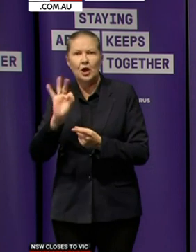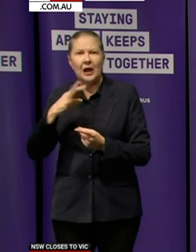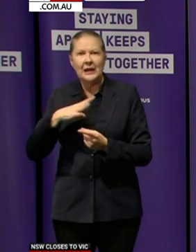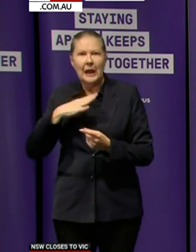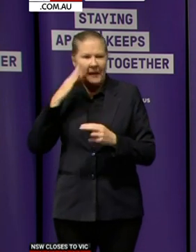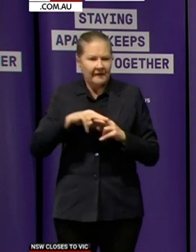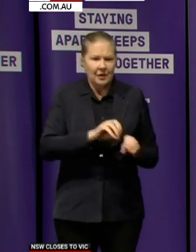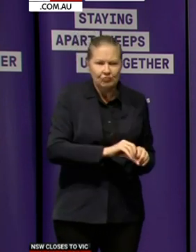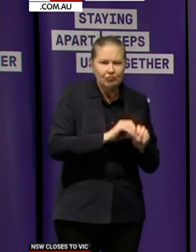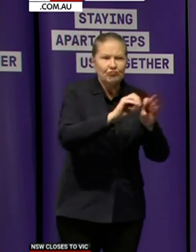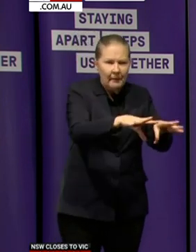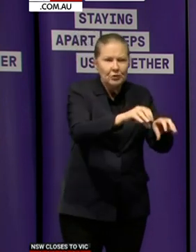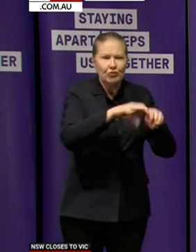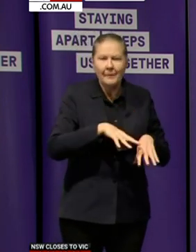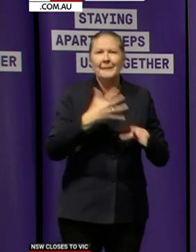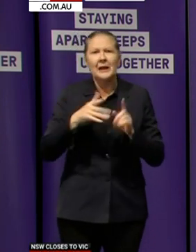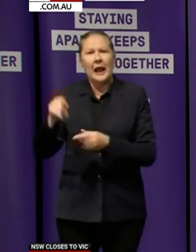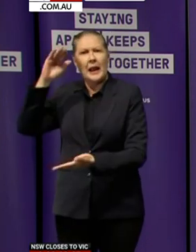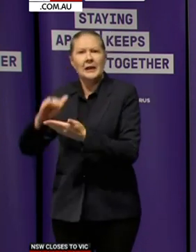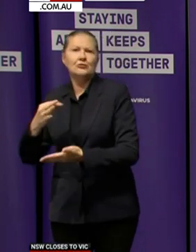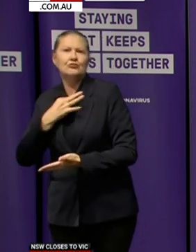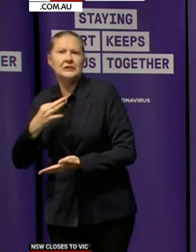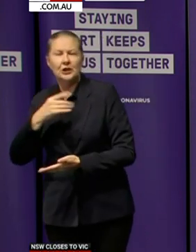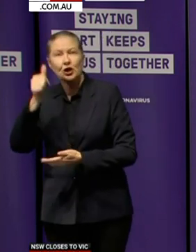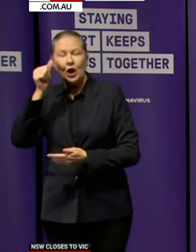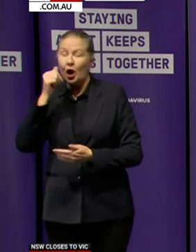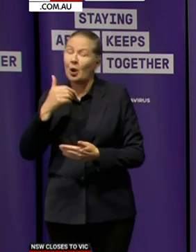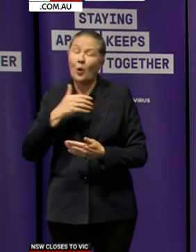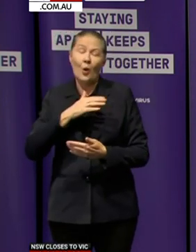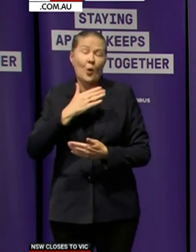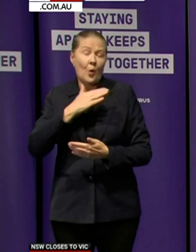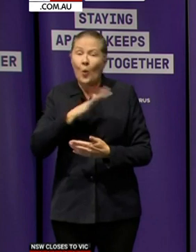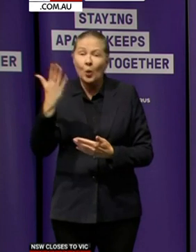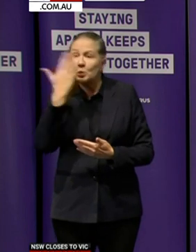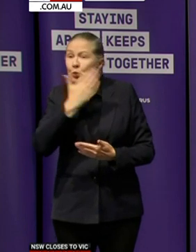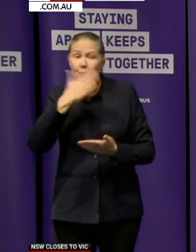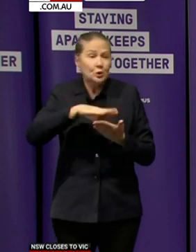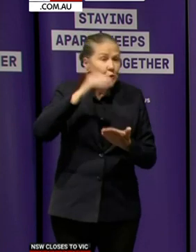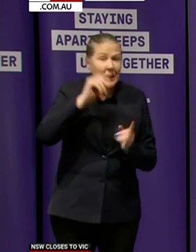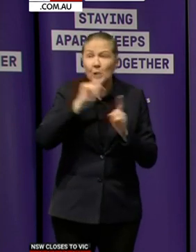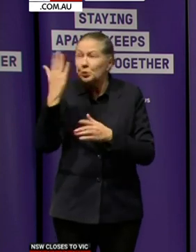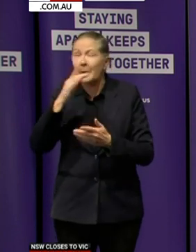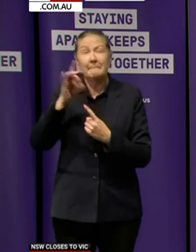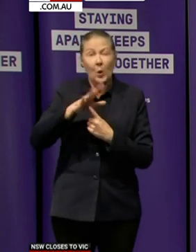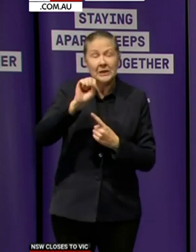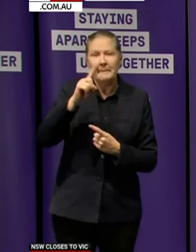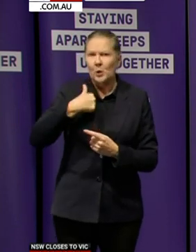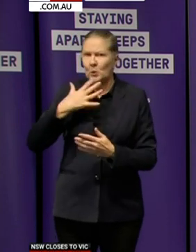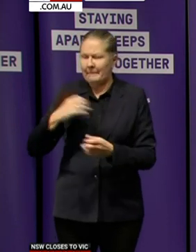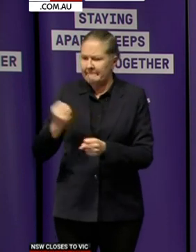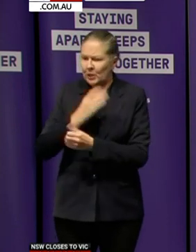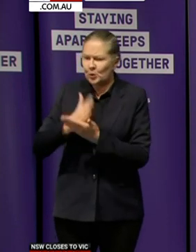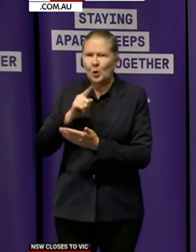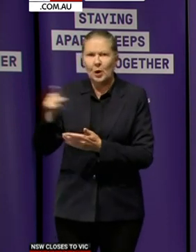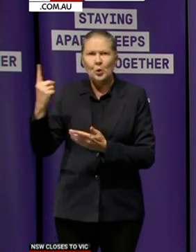course every day at school is important, but for those Year 11 and Year 12 students, we want to make sure that their VCE is